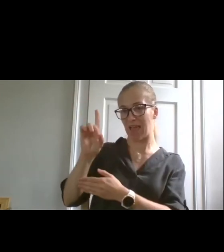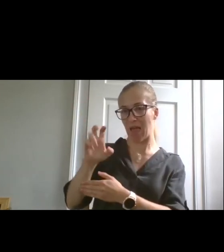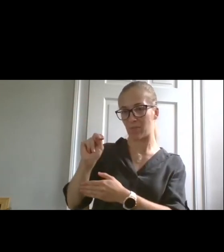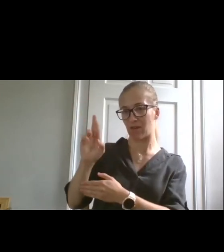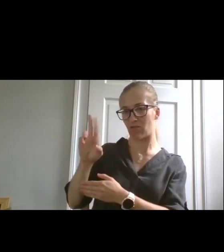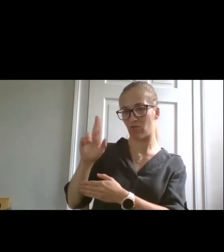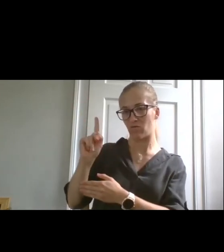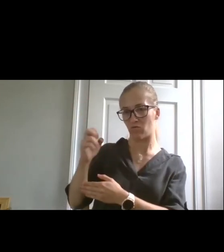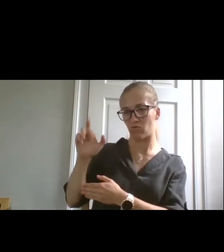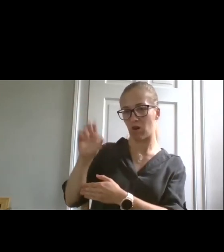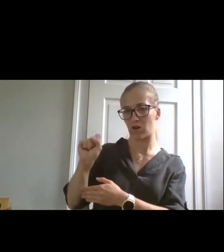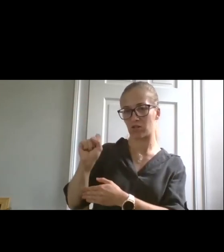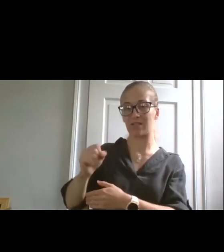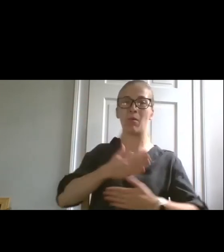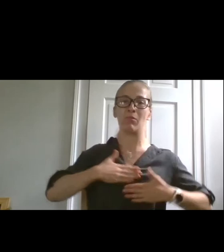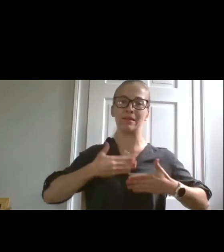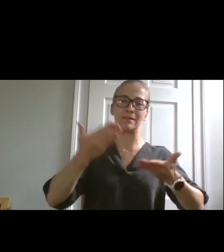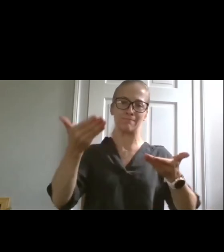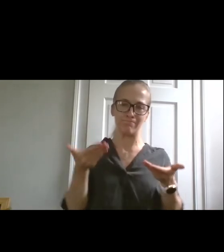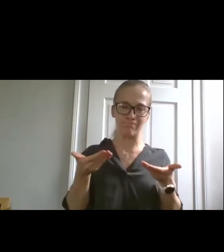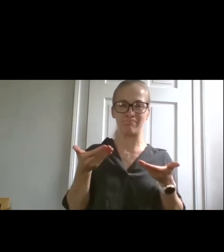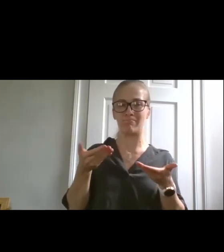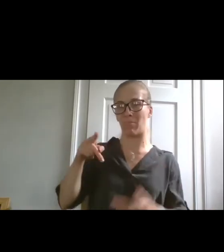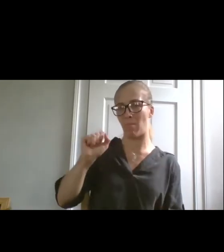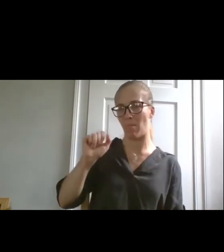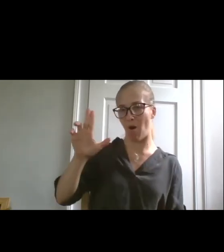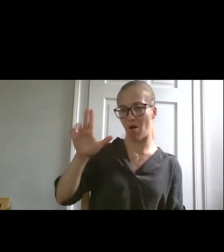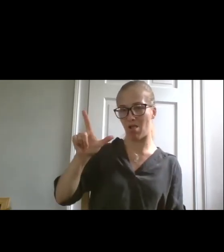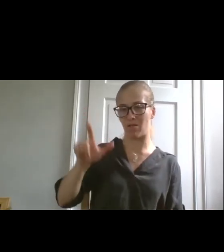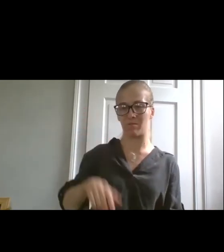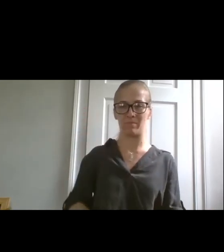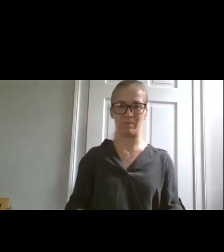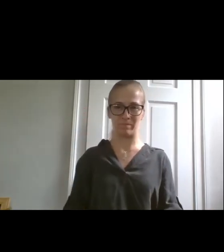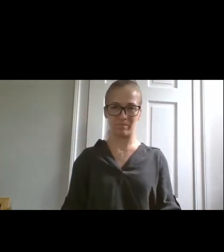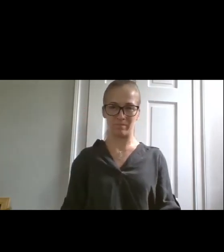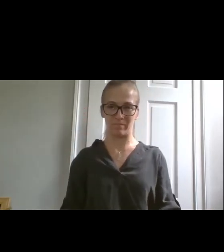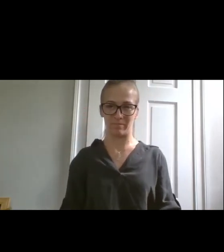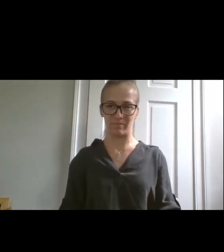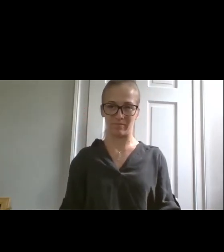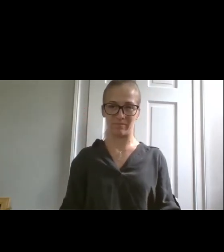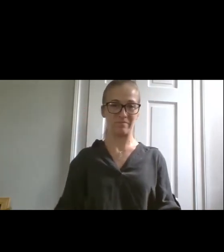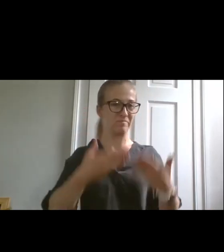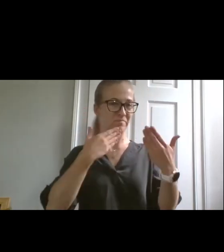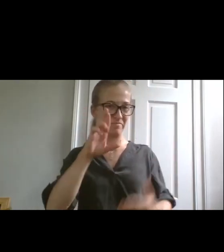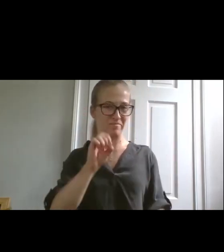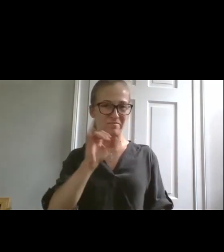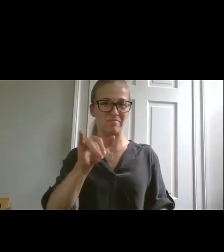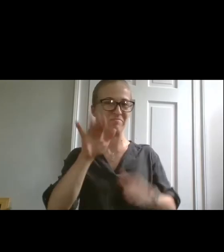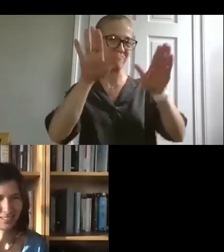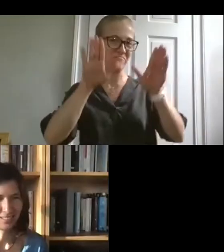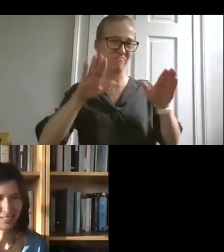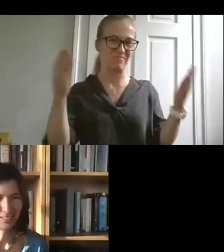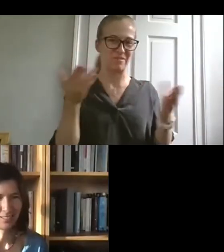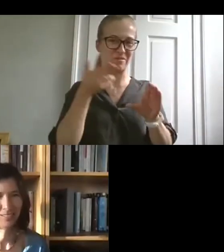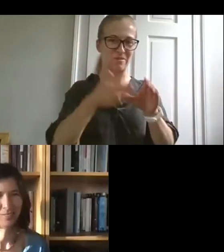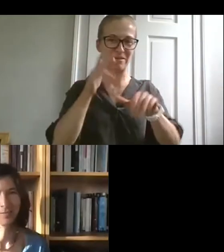lives in Brooklyn. Please help me welcome Paul Lesicki. Thank you, Roy. It's so wonderful to be here. And